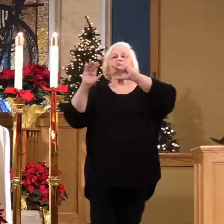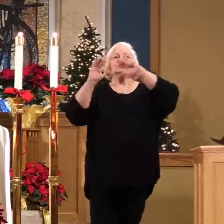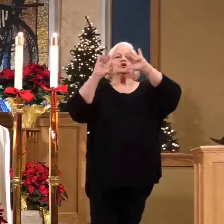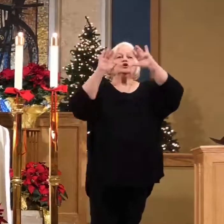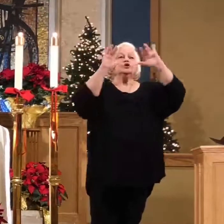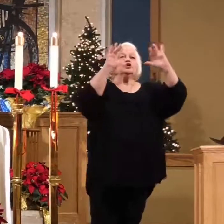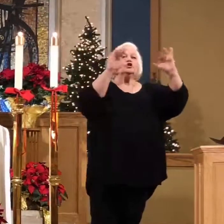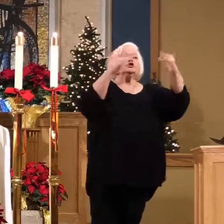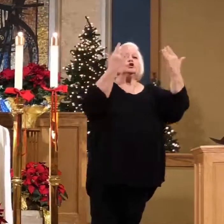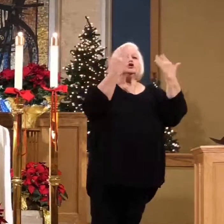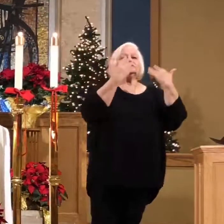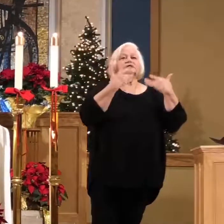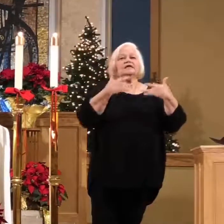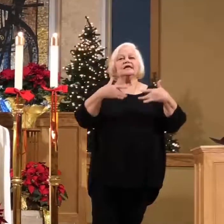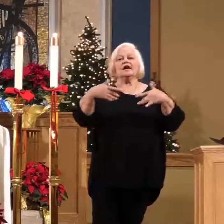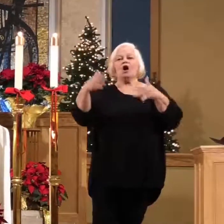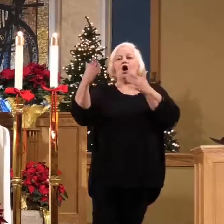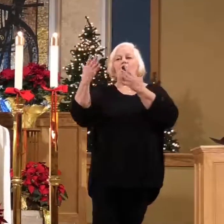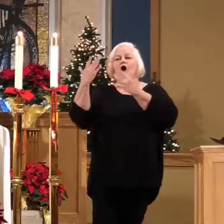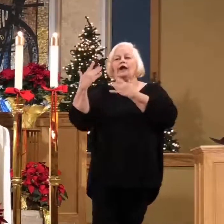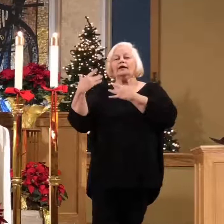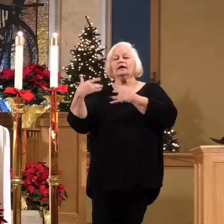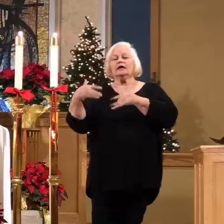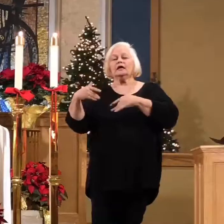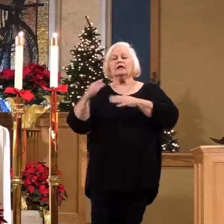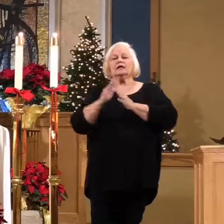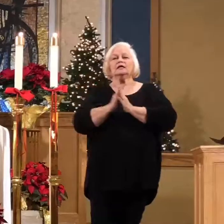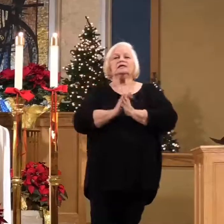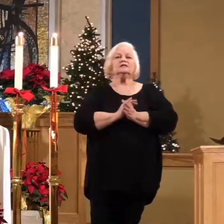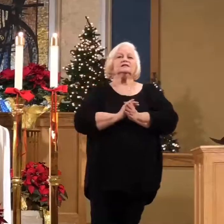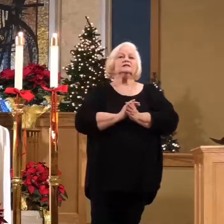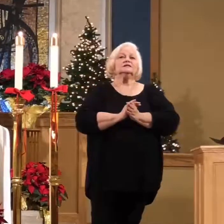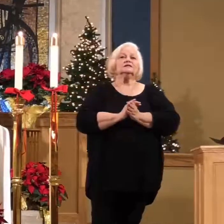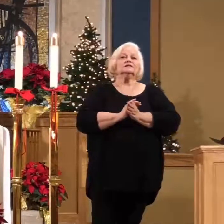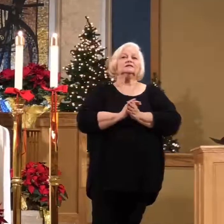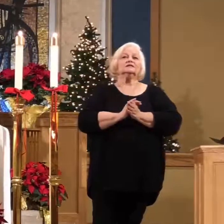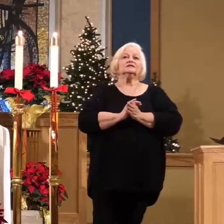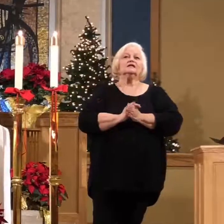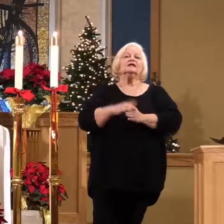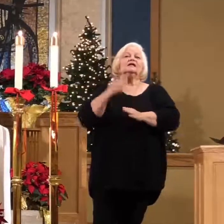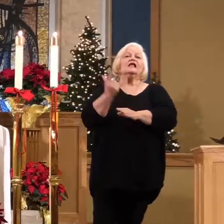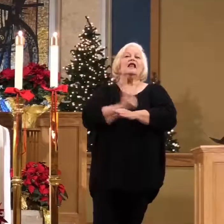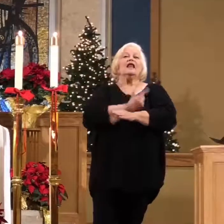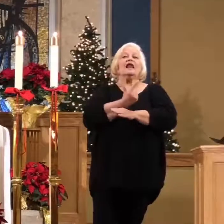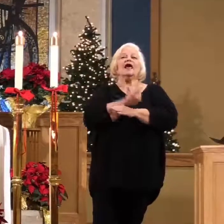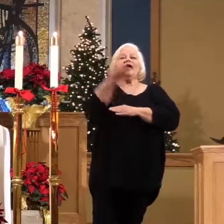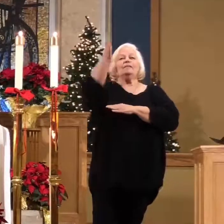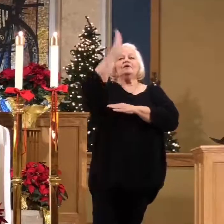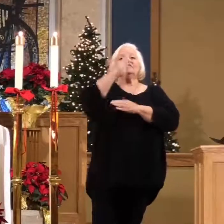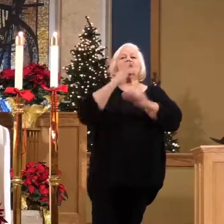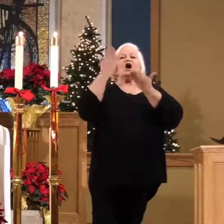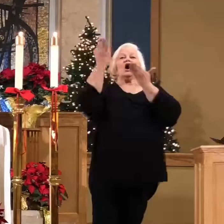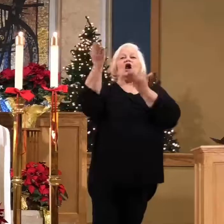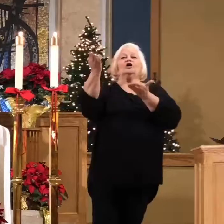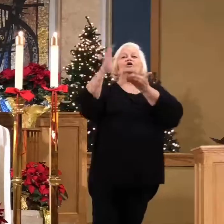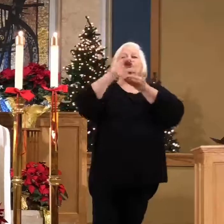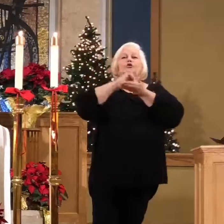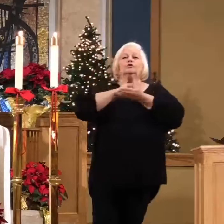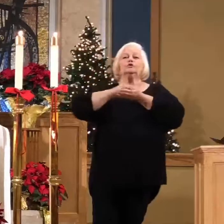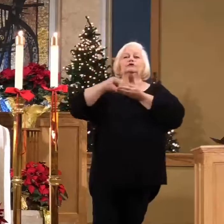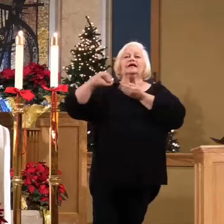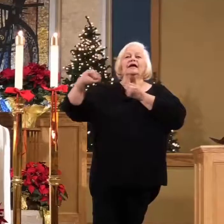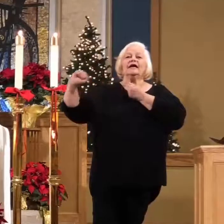Have mercy on us. Lamb of God,